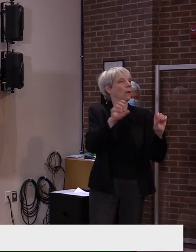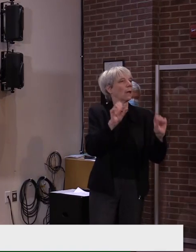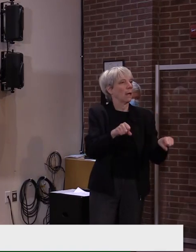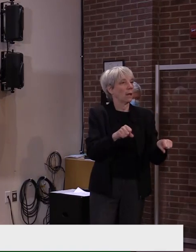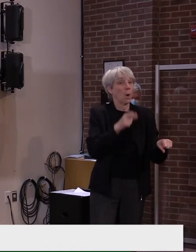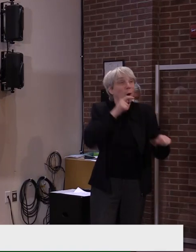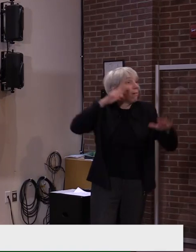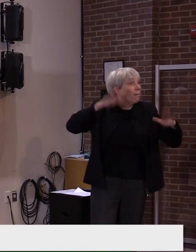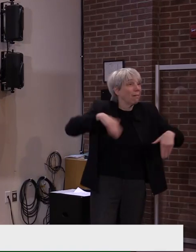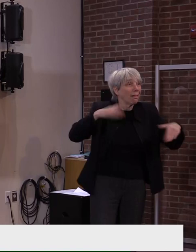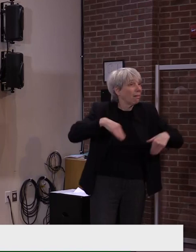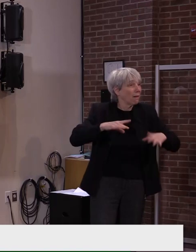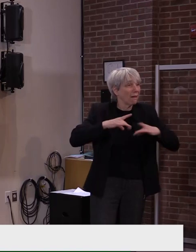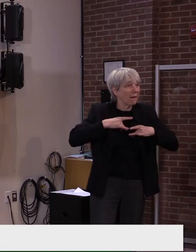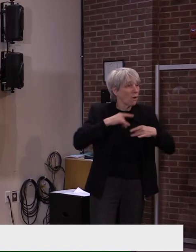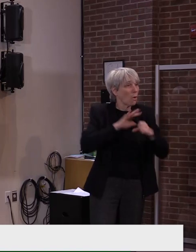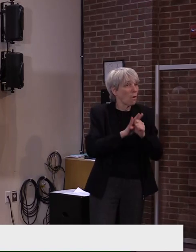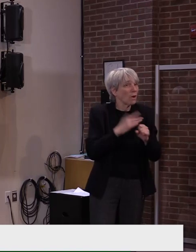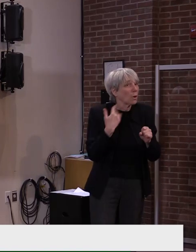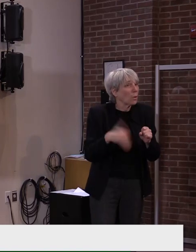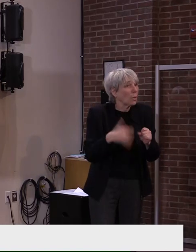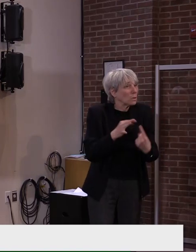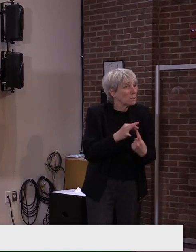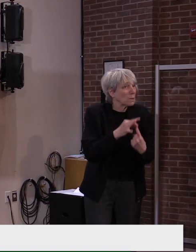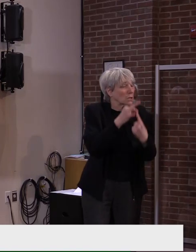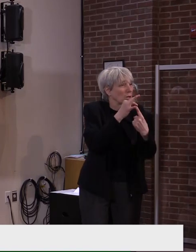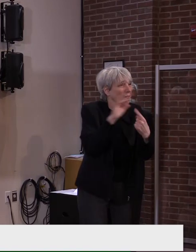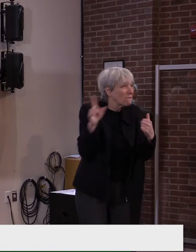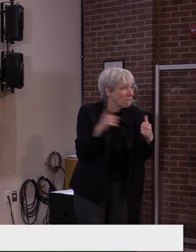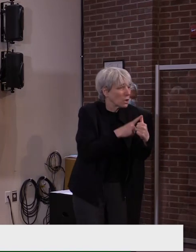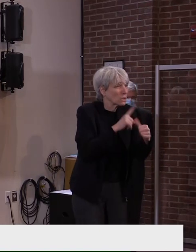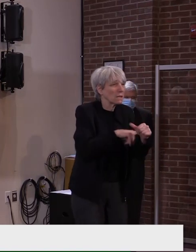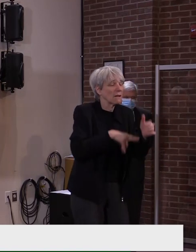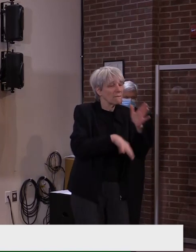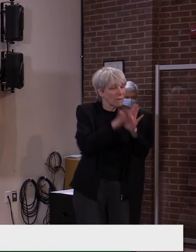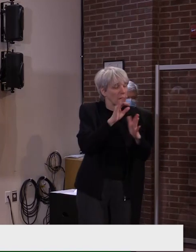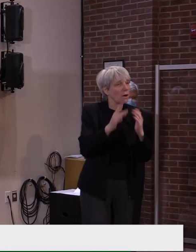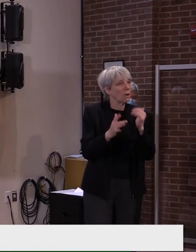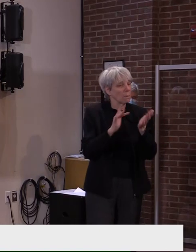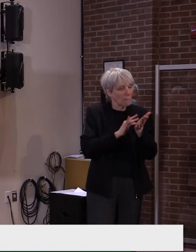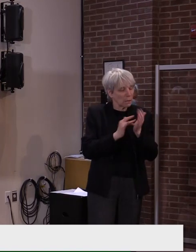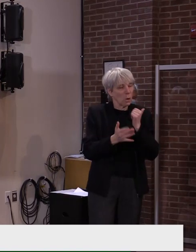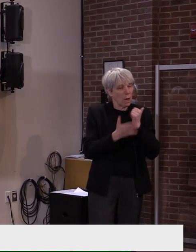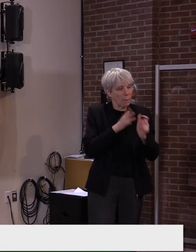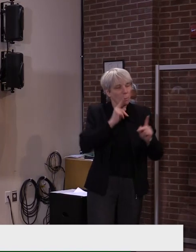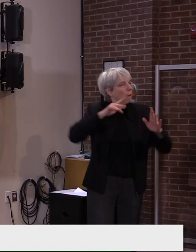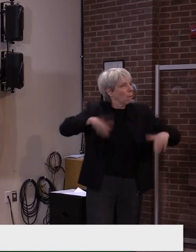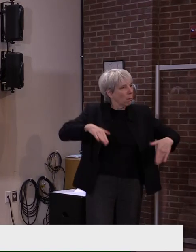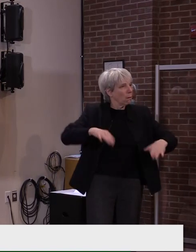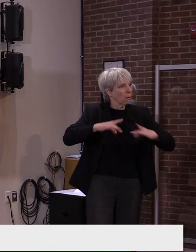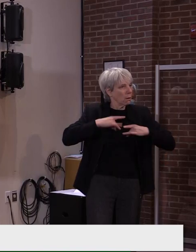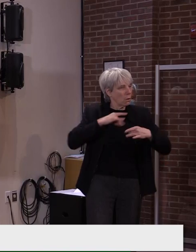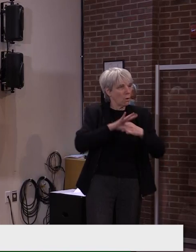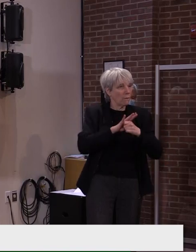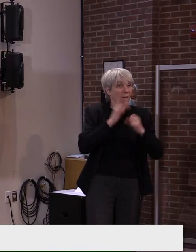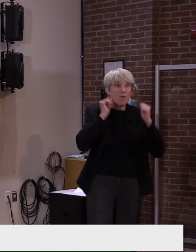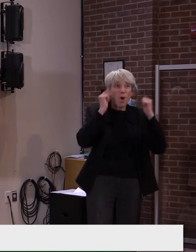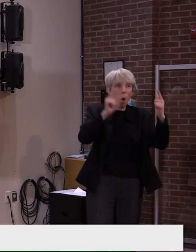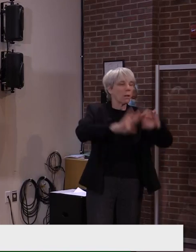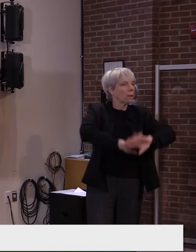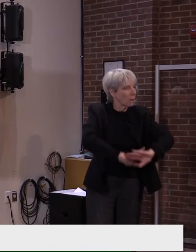virus. And it may provide over a 70% reduction in risk of developing